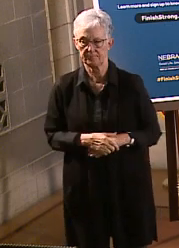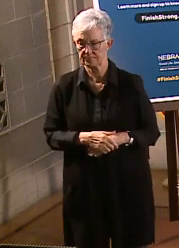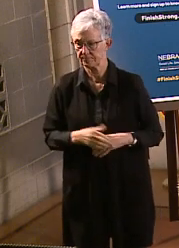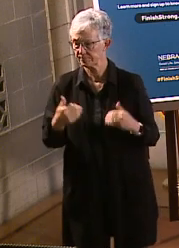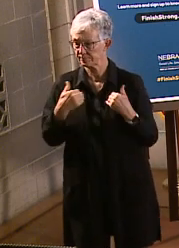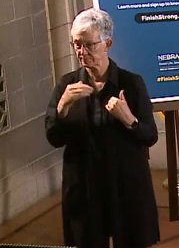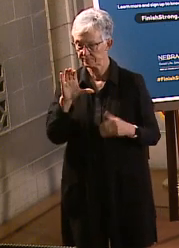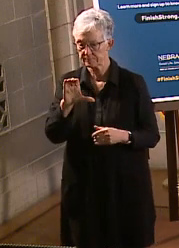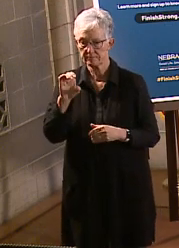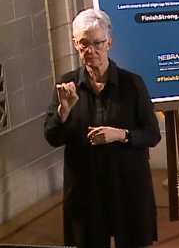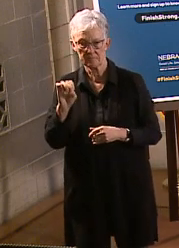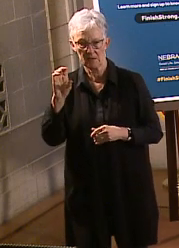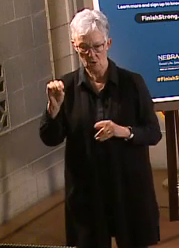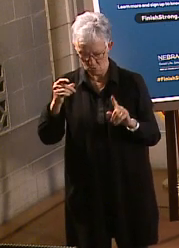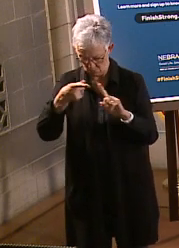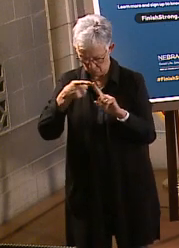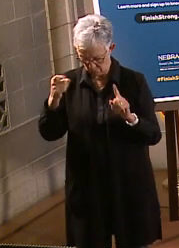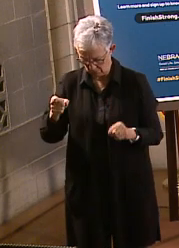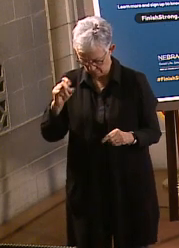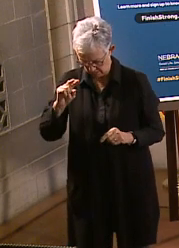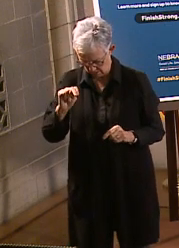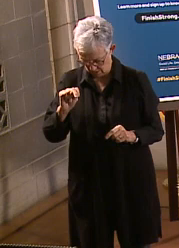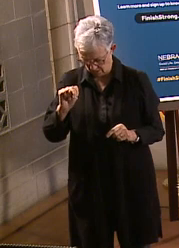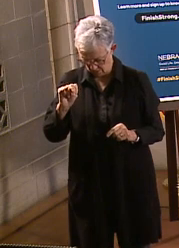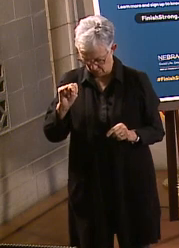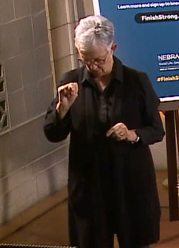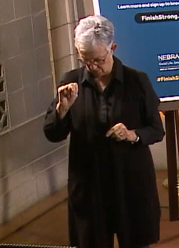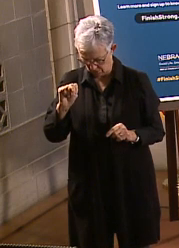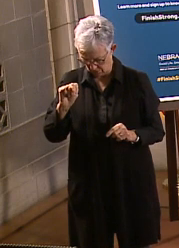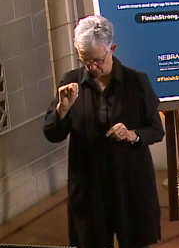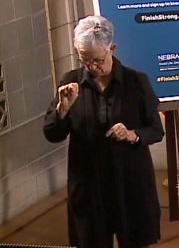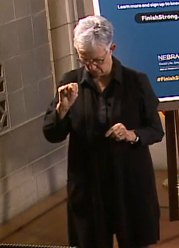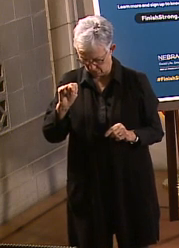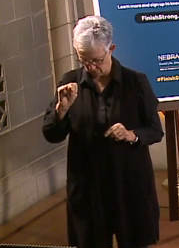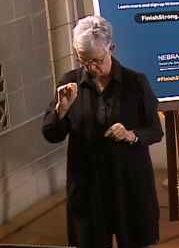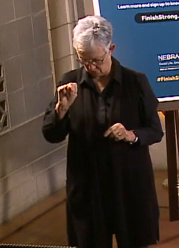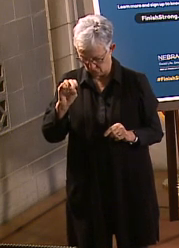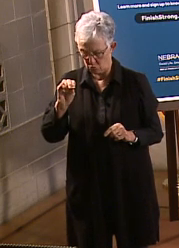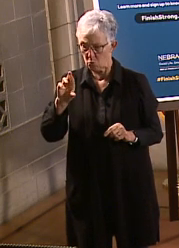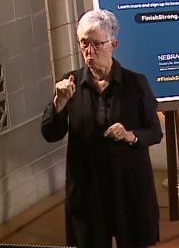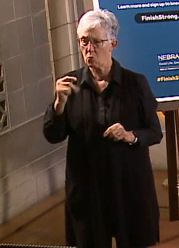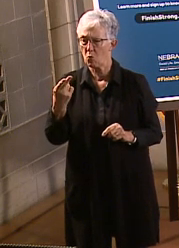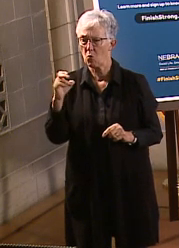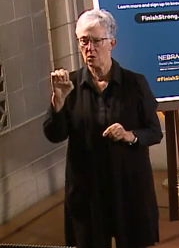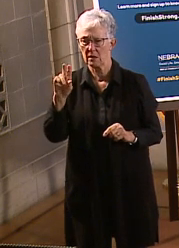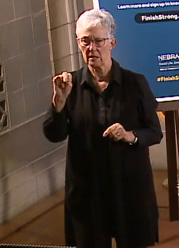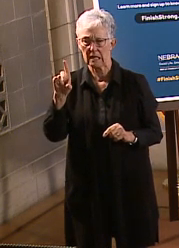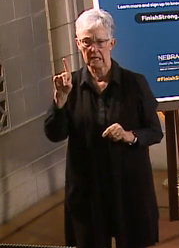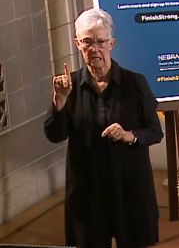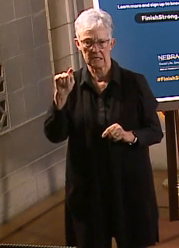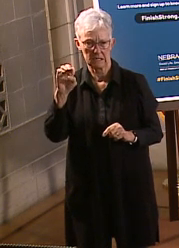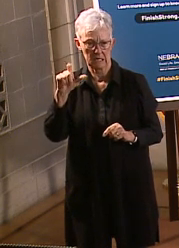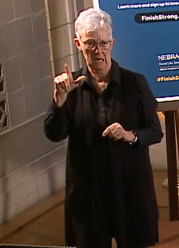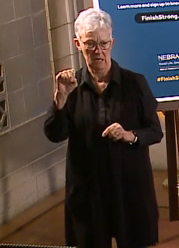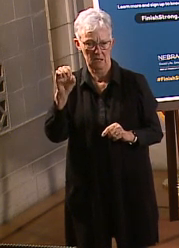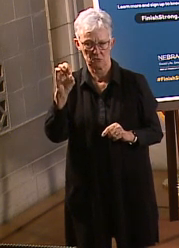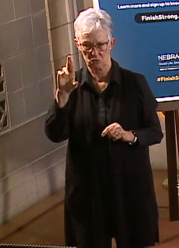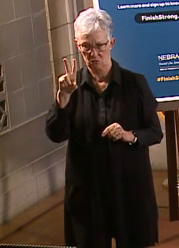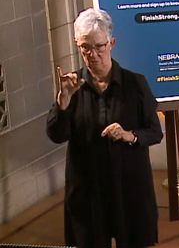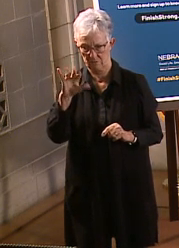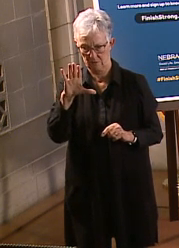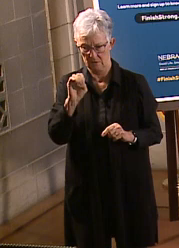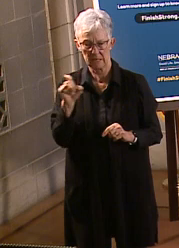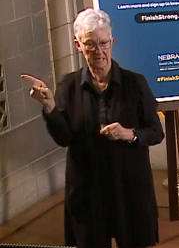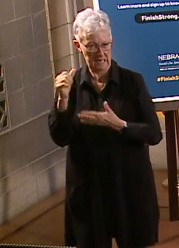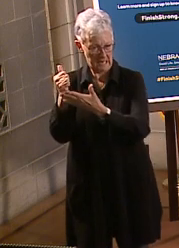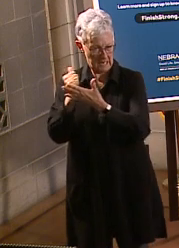North End Teleservices, Carmen Tapio. Now, North End Teleservices does business with the state. They've been helping us out, for example,